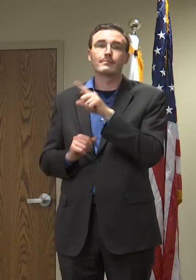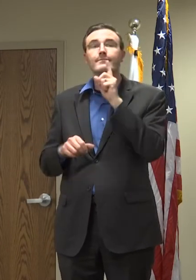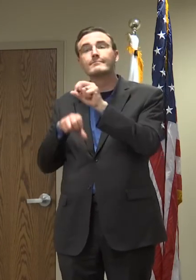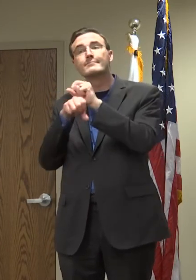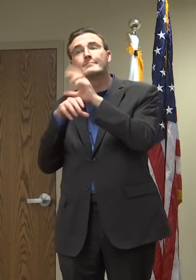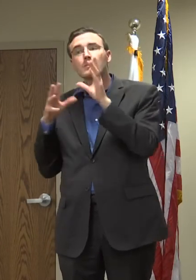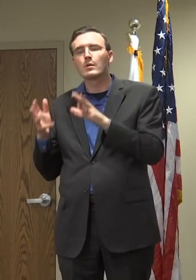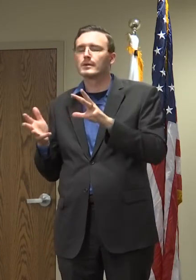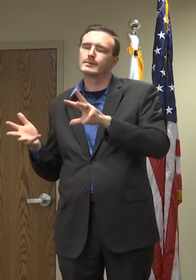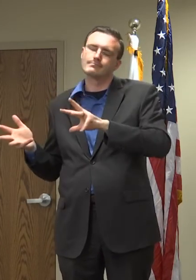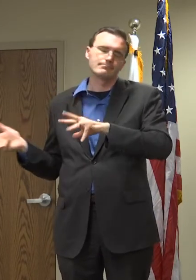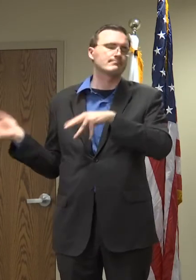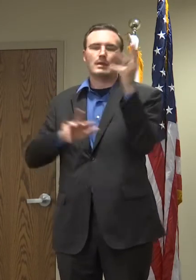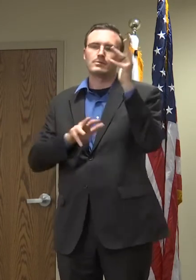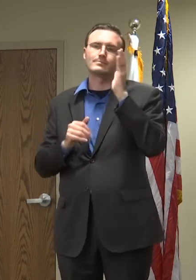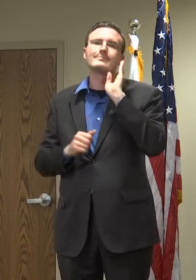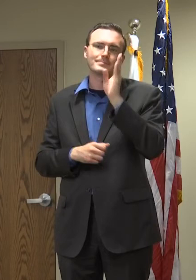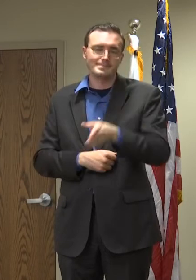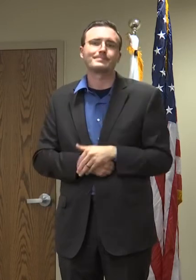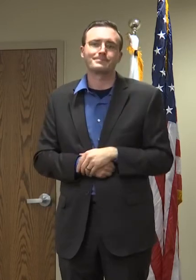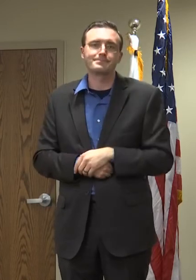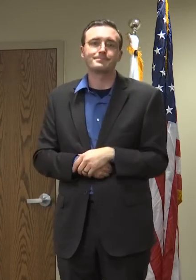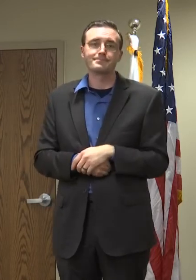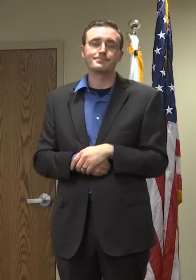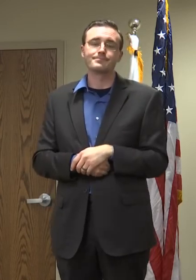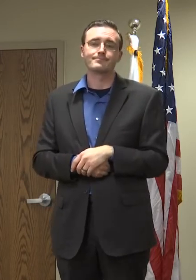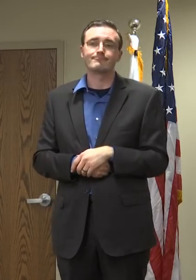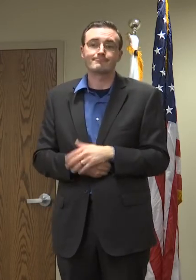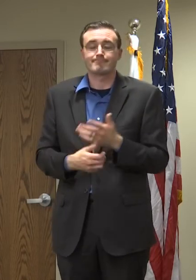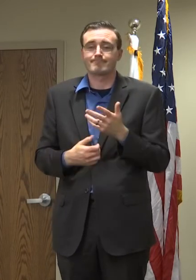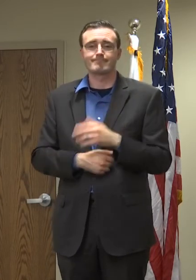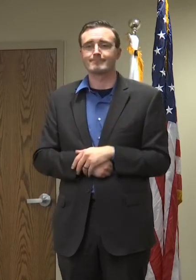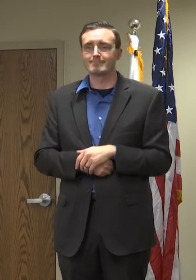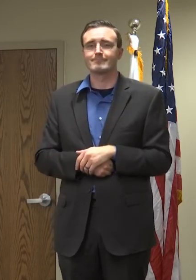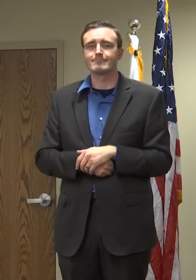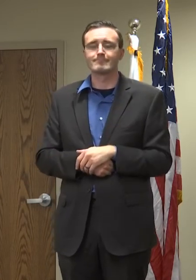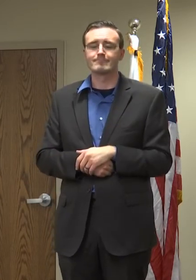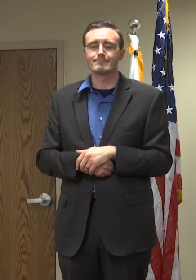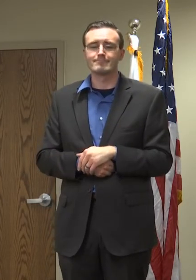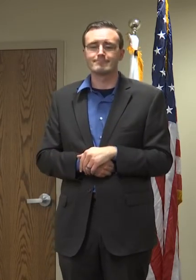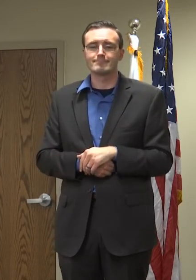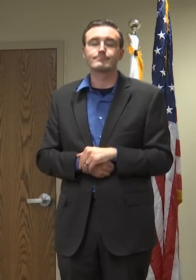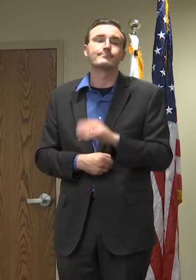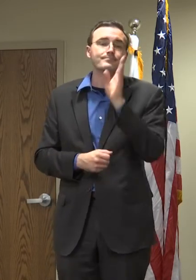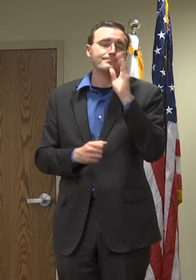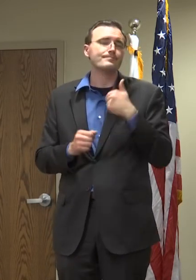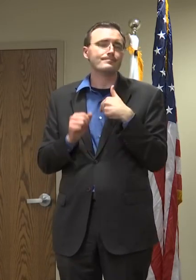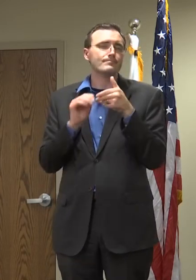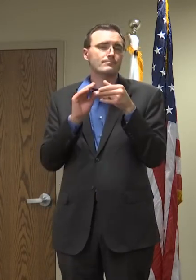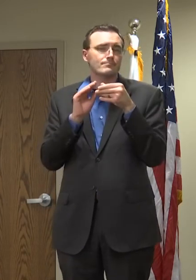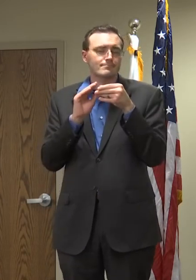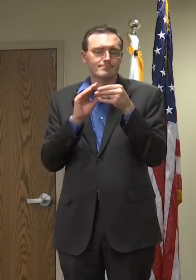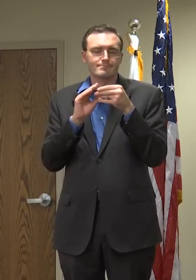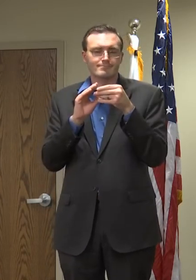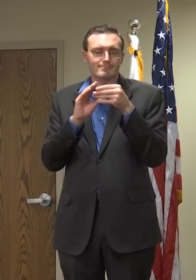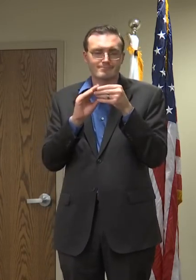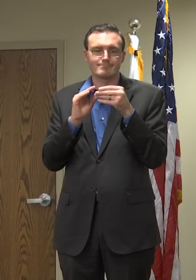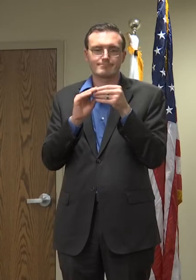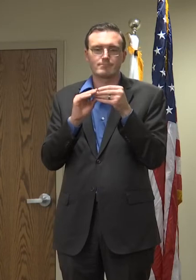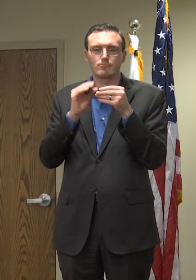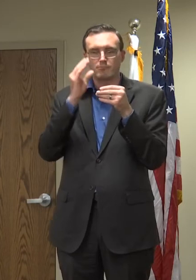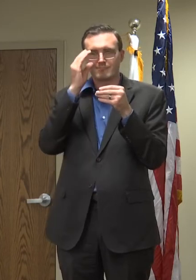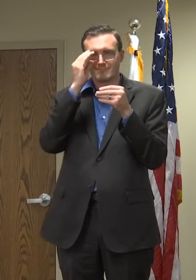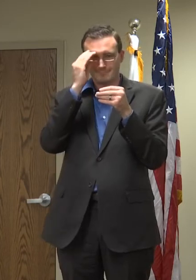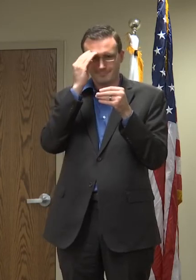employees. I will say, and I won't speak for anyone else, it's been interesting to see the change in my